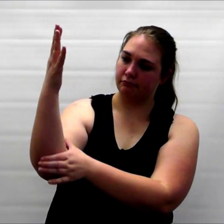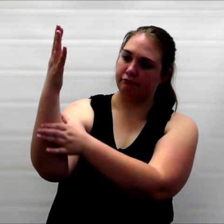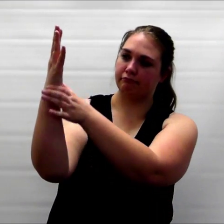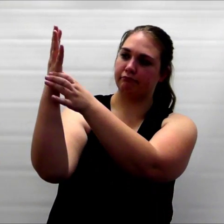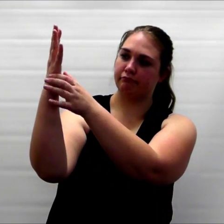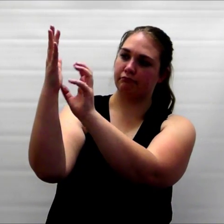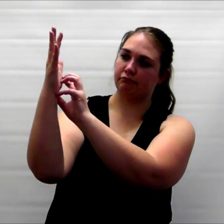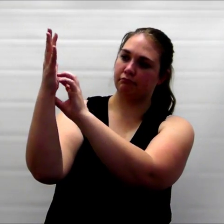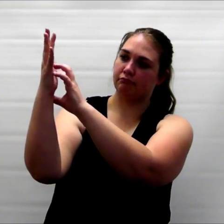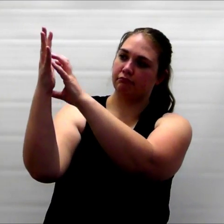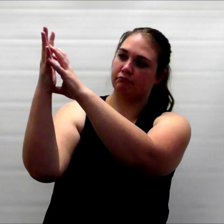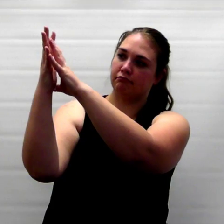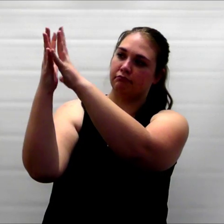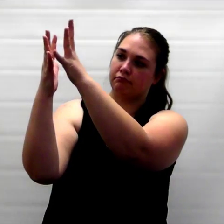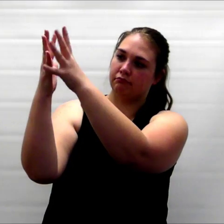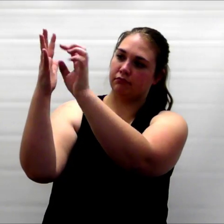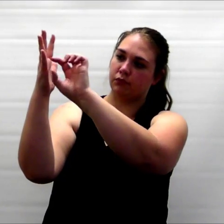the trunk and you have your branches.